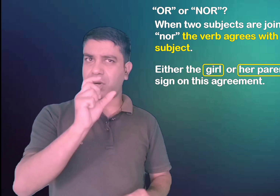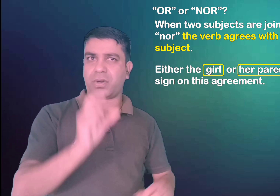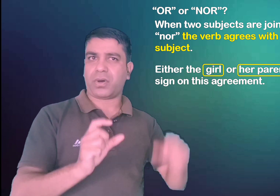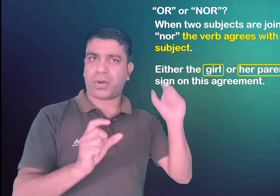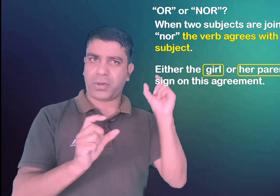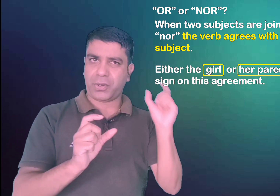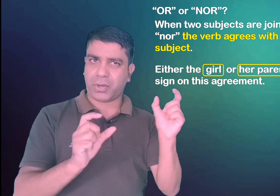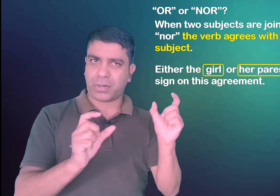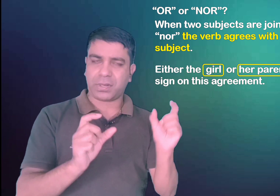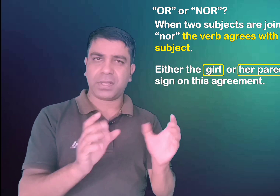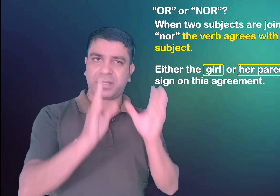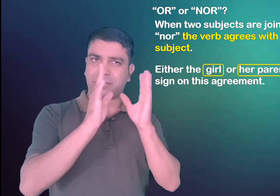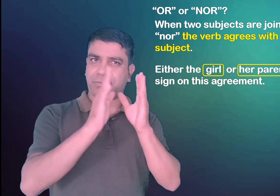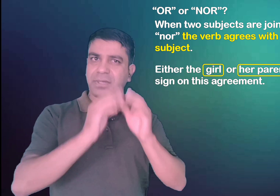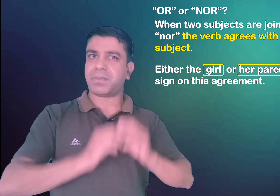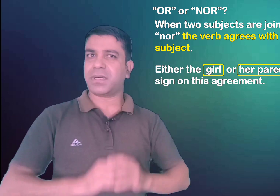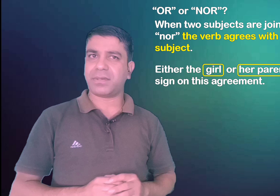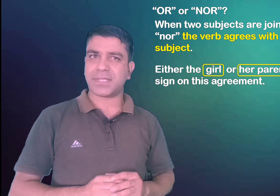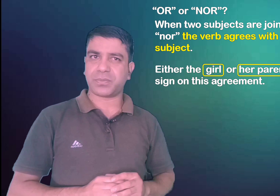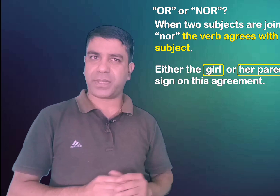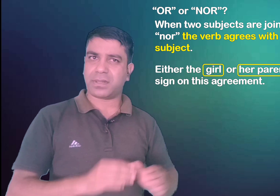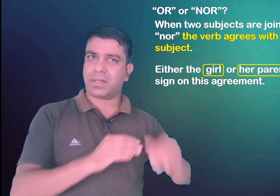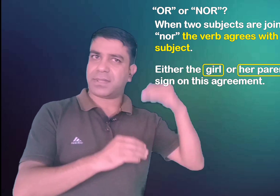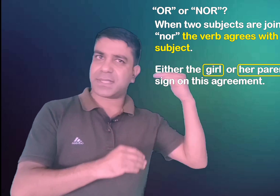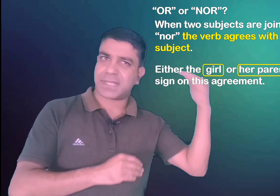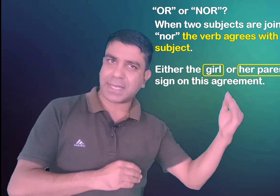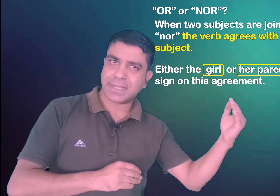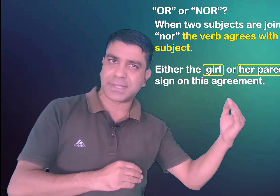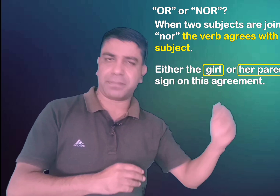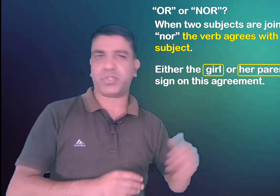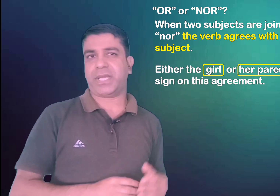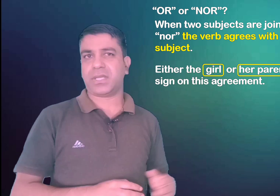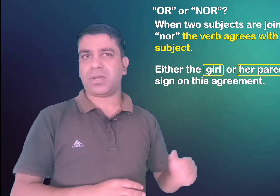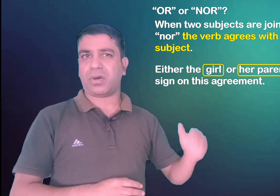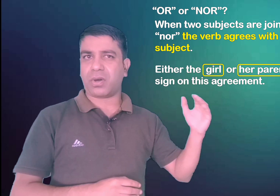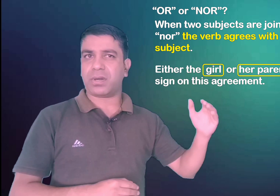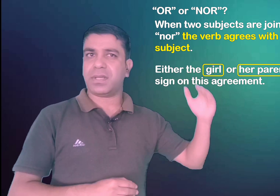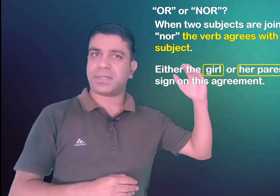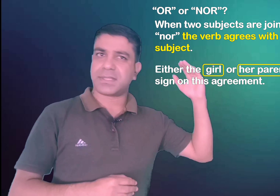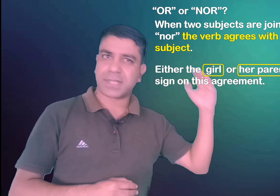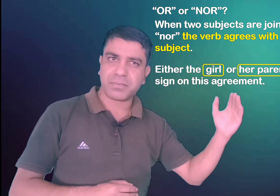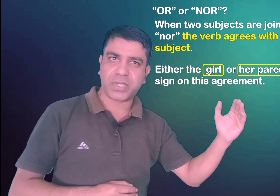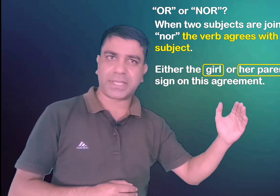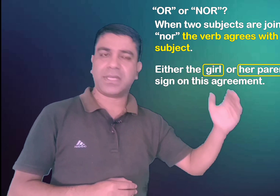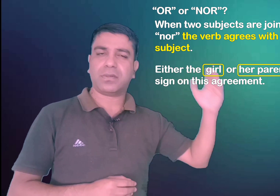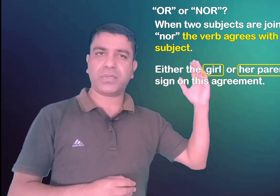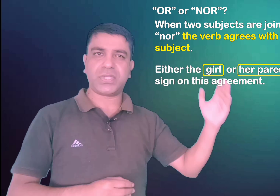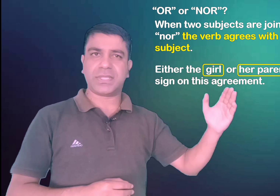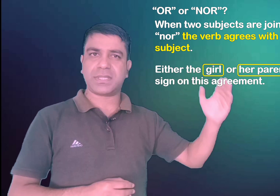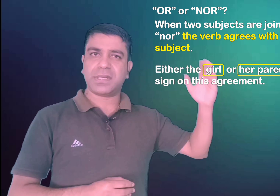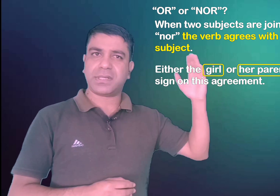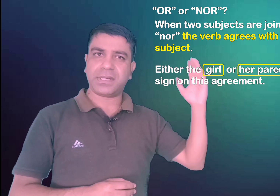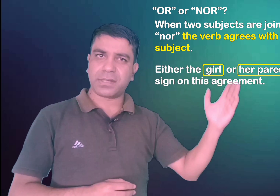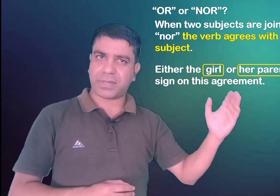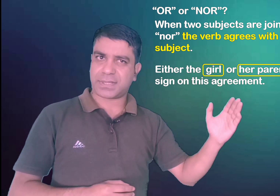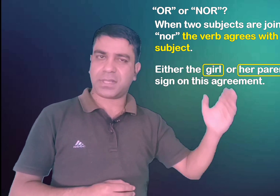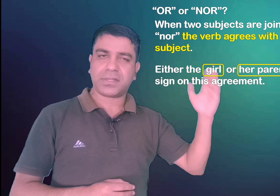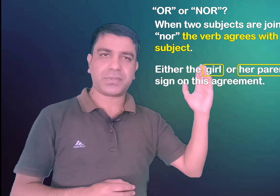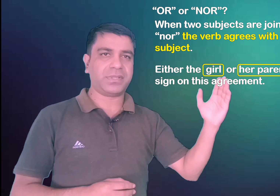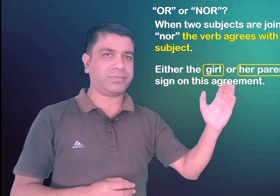or nor, the verb agrees with the second subject or the subject which is nearest to the